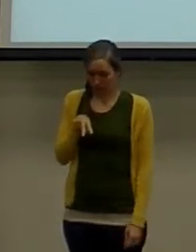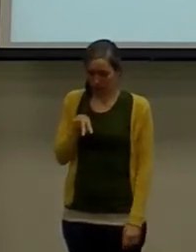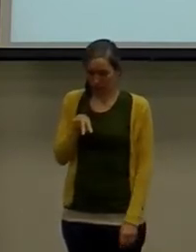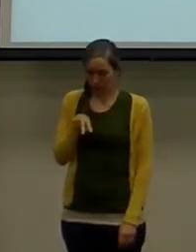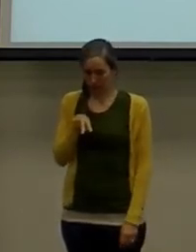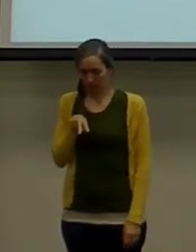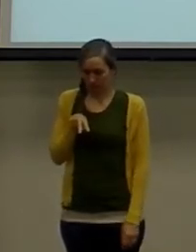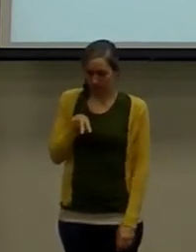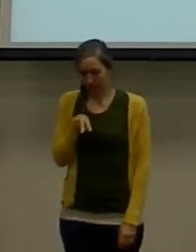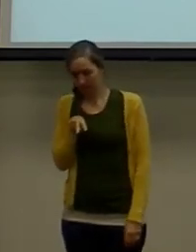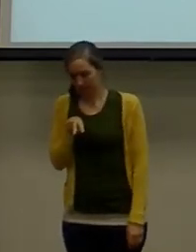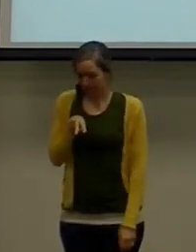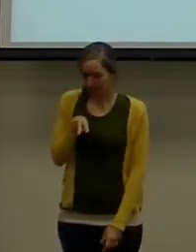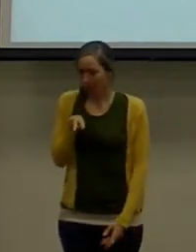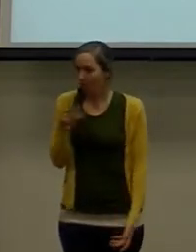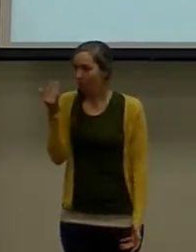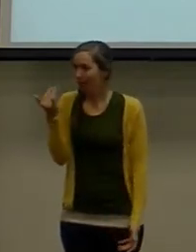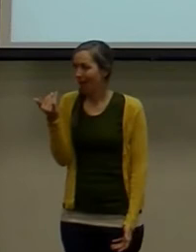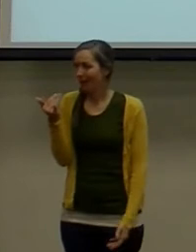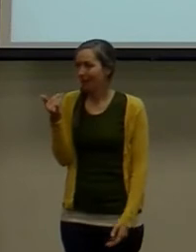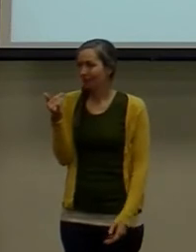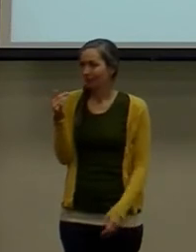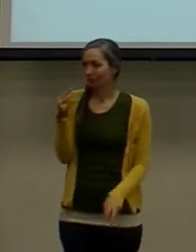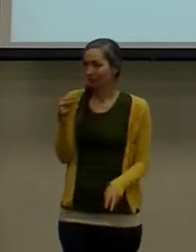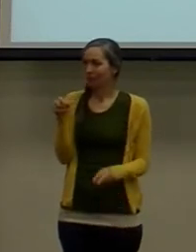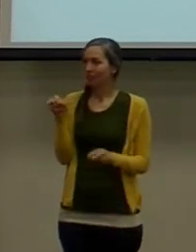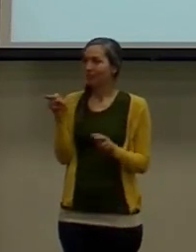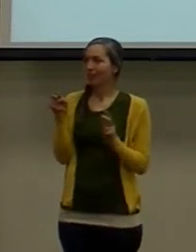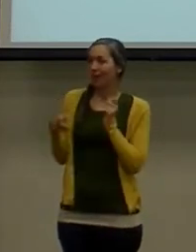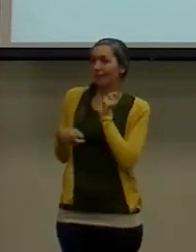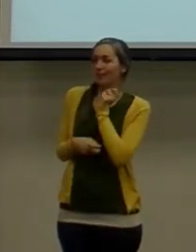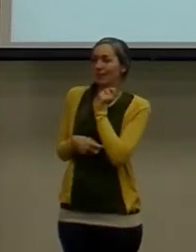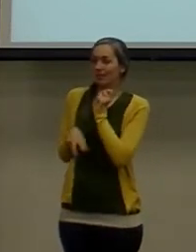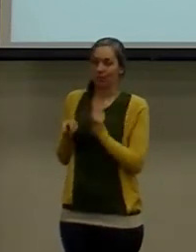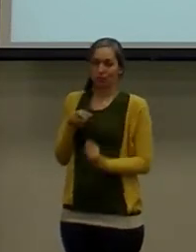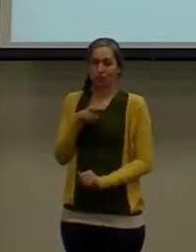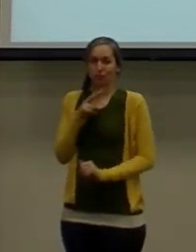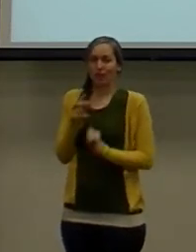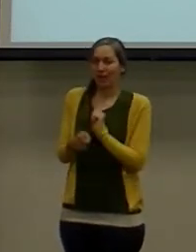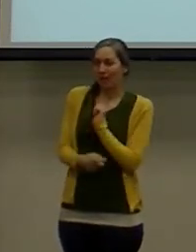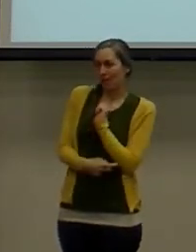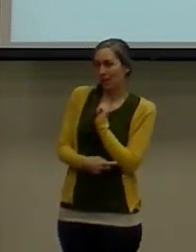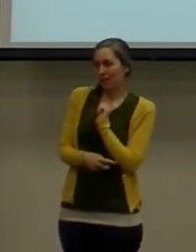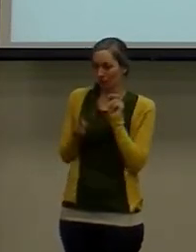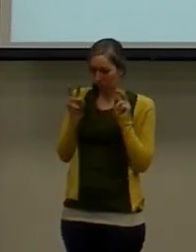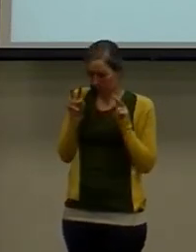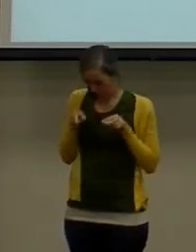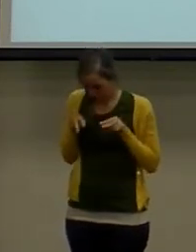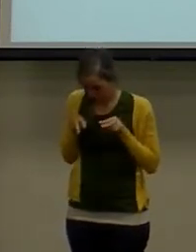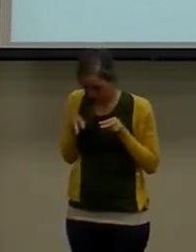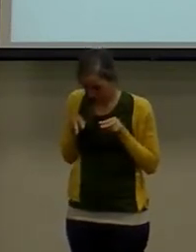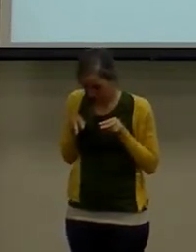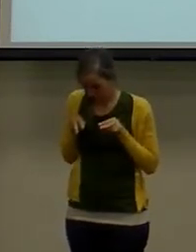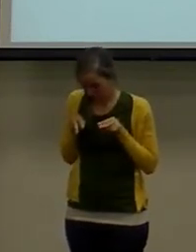be tempted. Just don't look. That is completely different from what our